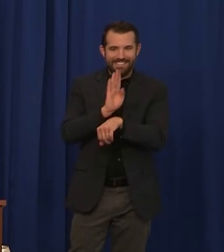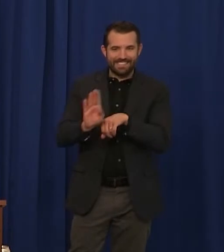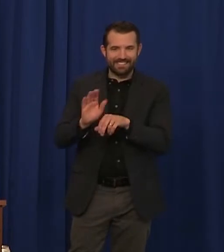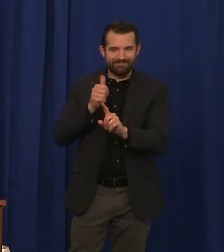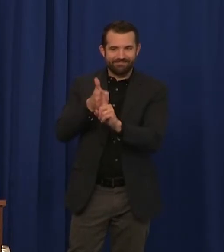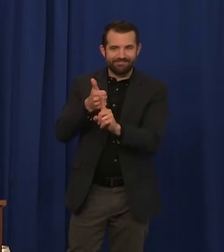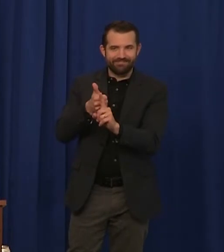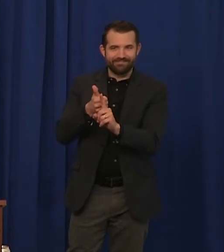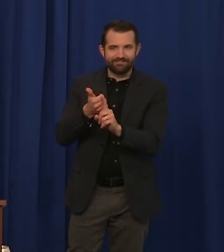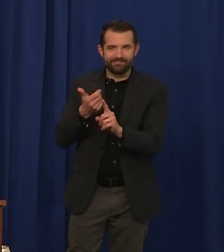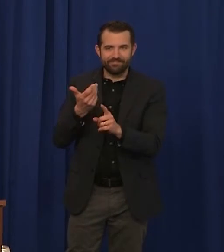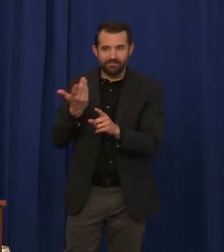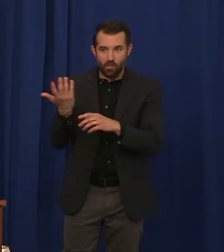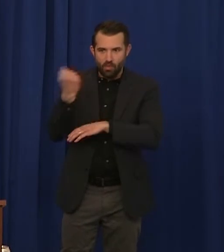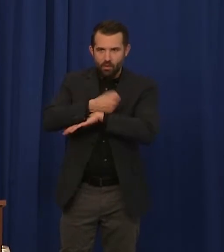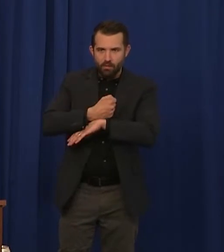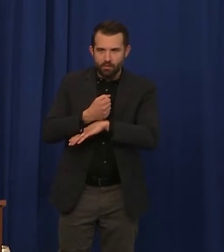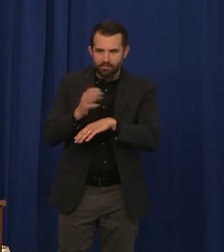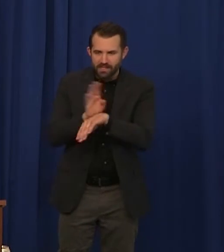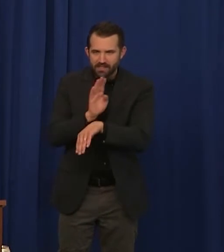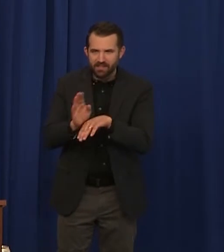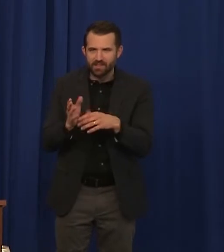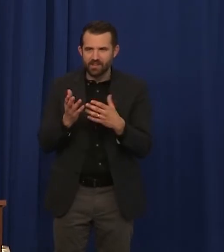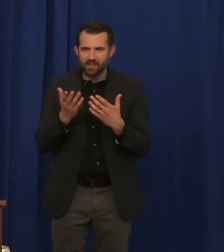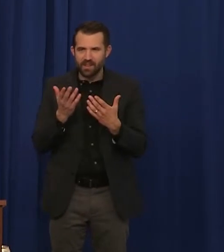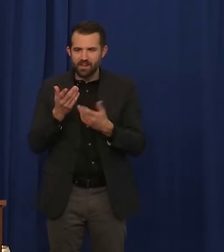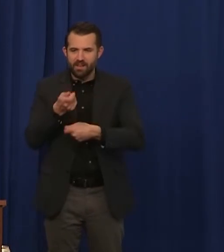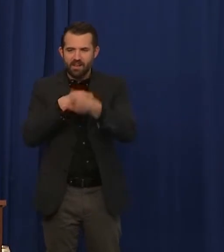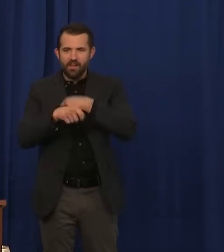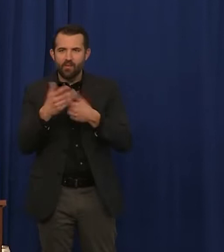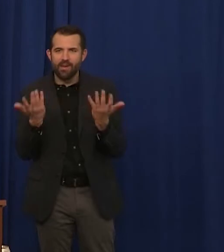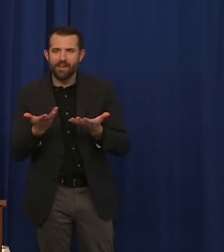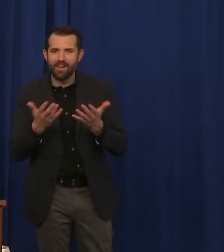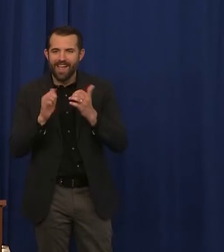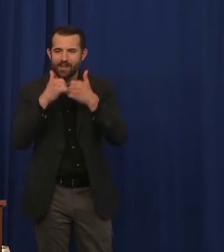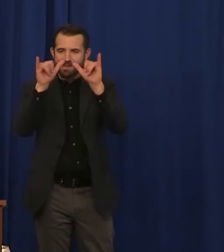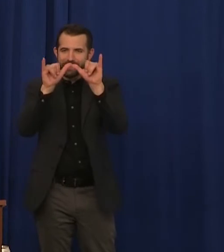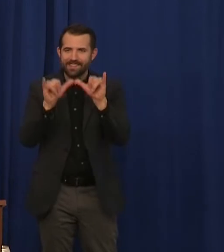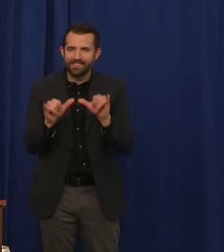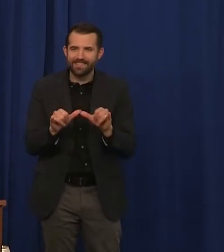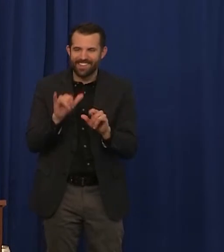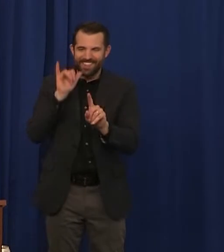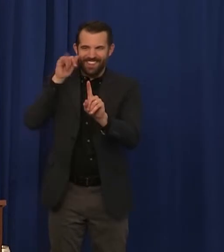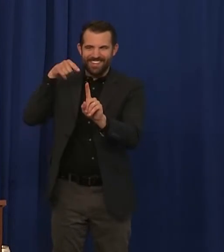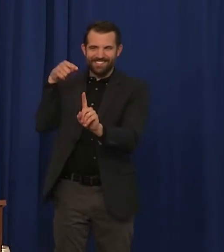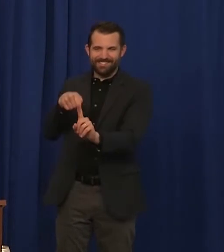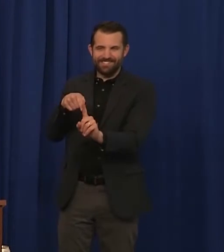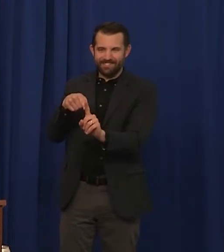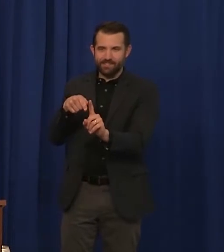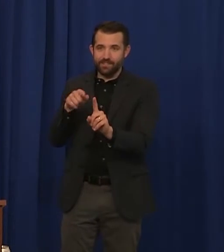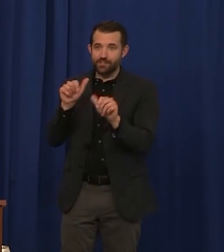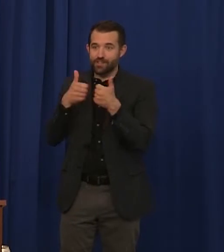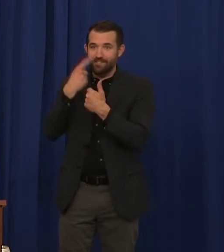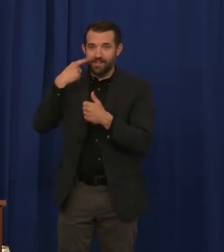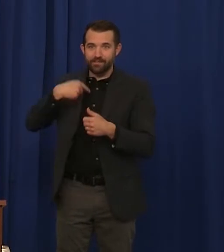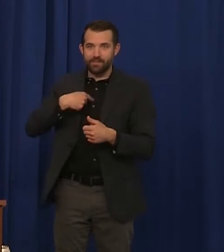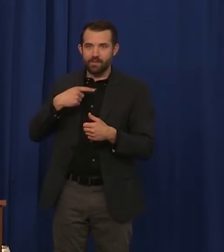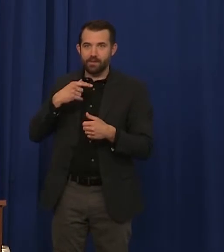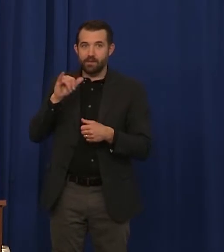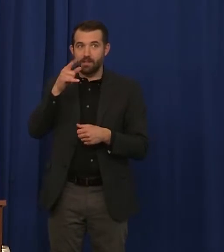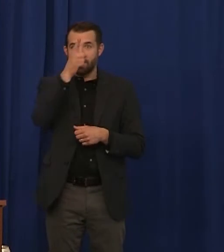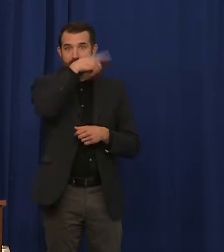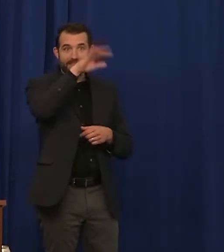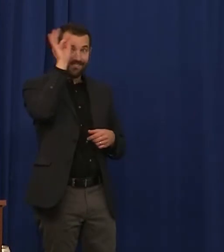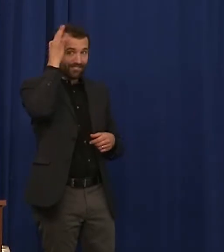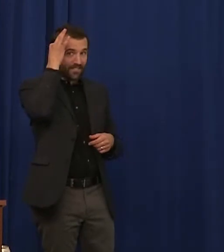additional clarification, because we're also being told, get this program up as quickly as possible, and